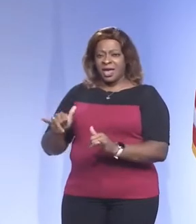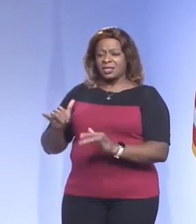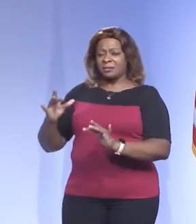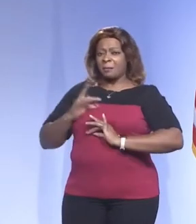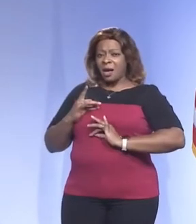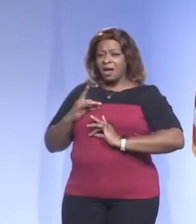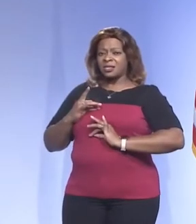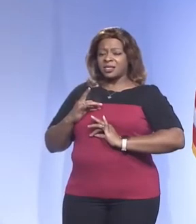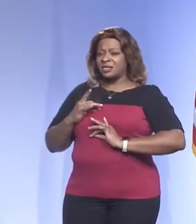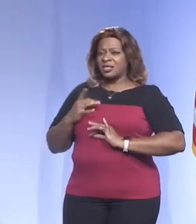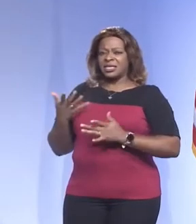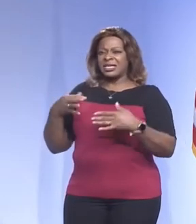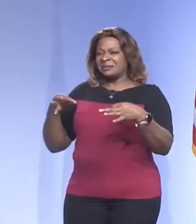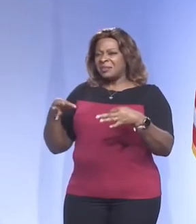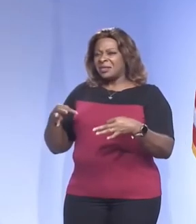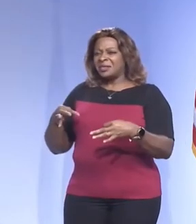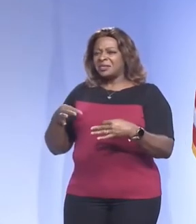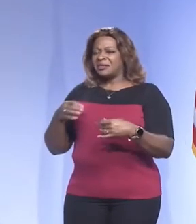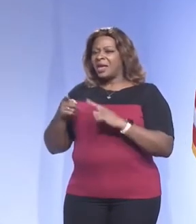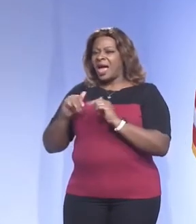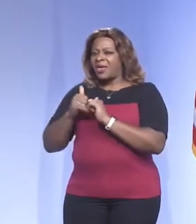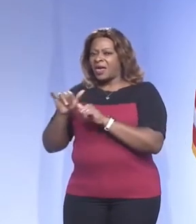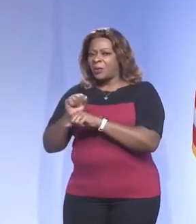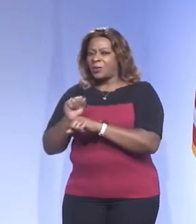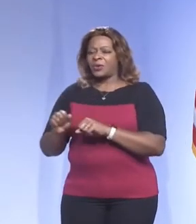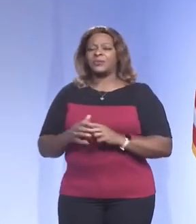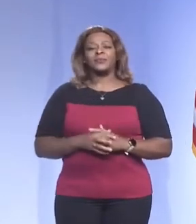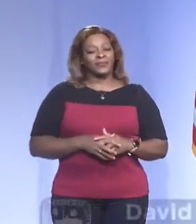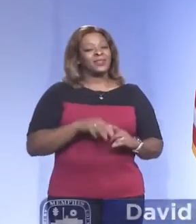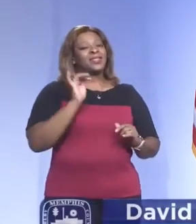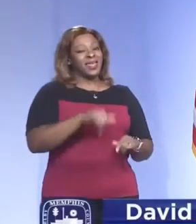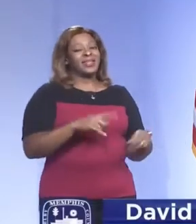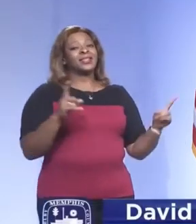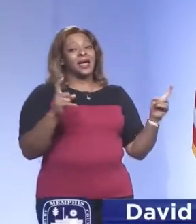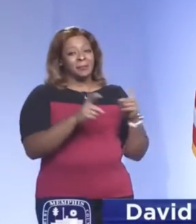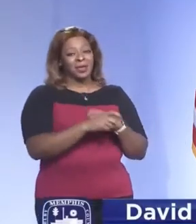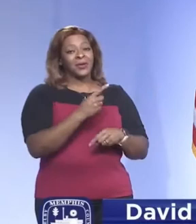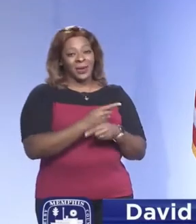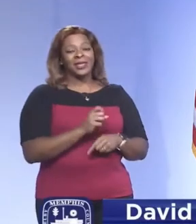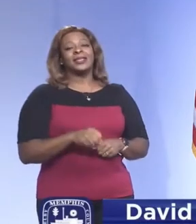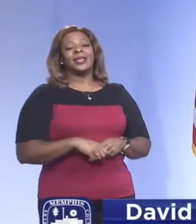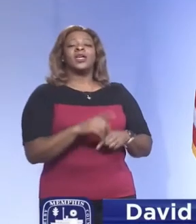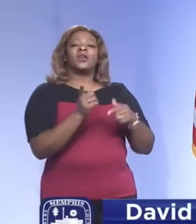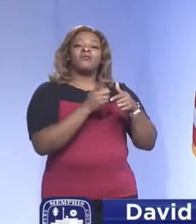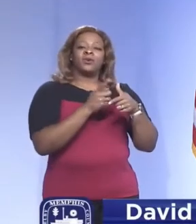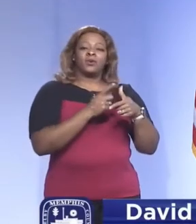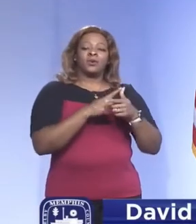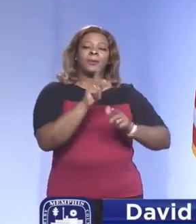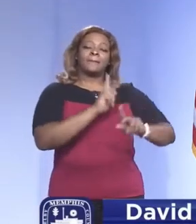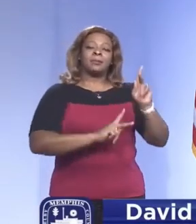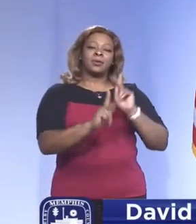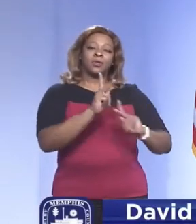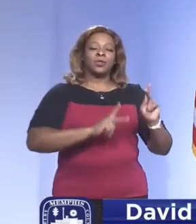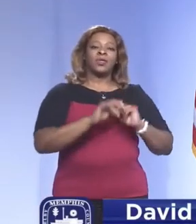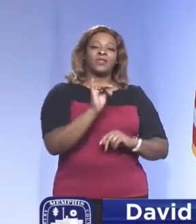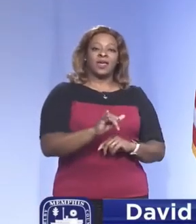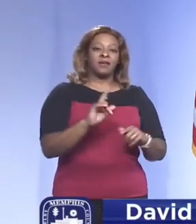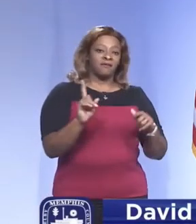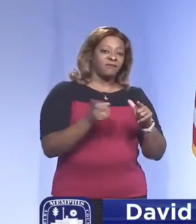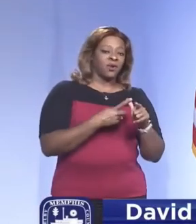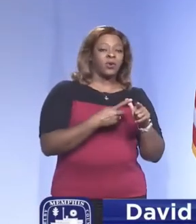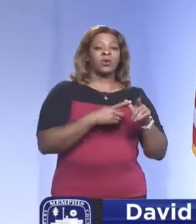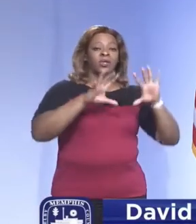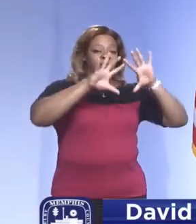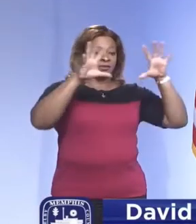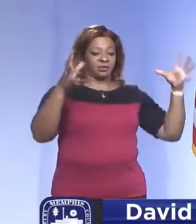positive. Explain the logistics of that for me. Yeah, it gets really complicated, right? So the first the first sphere